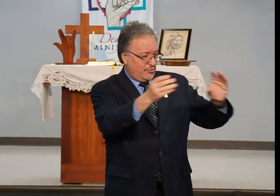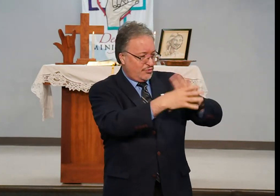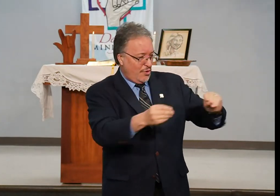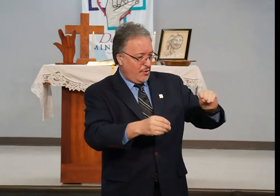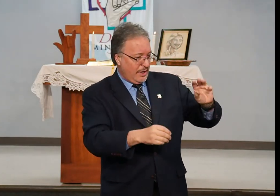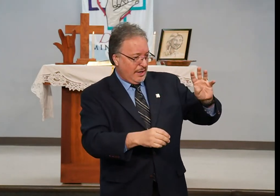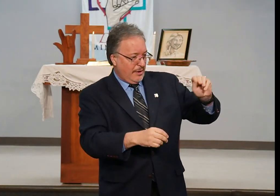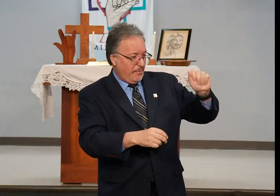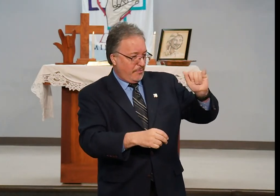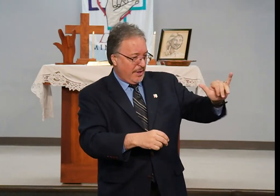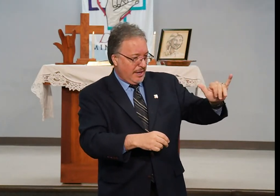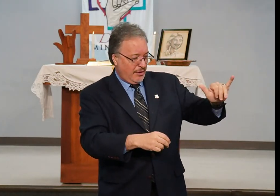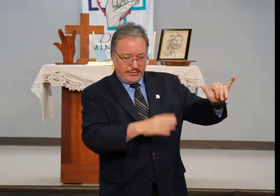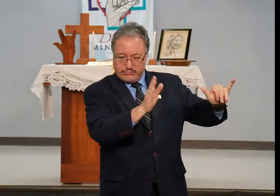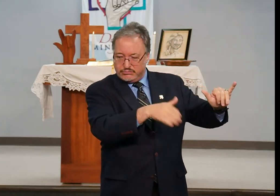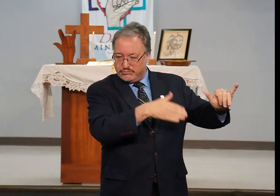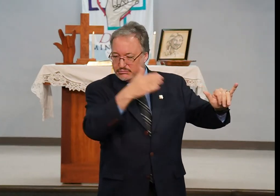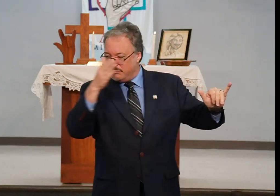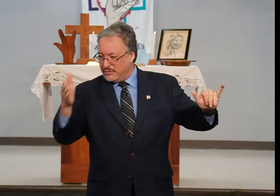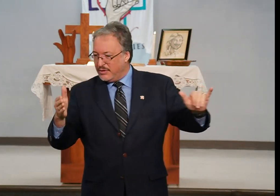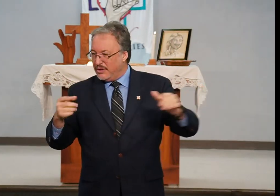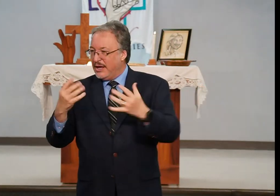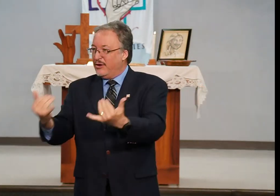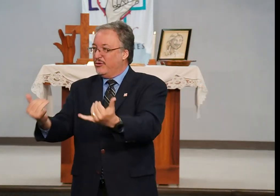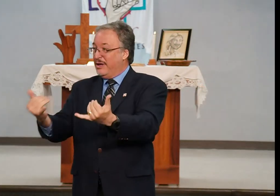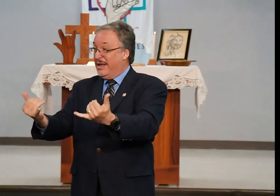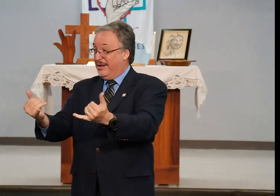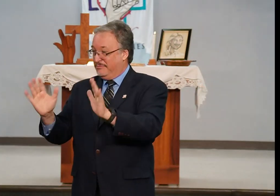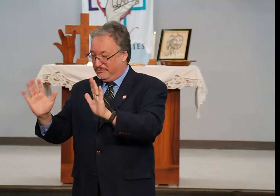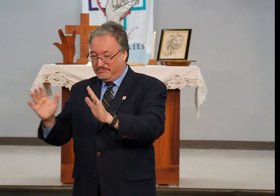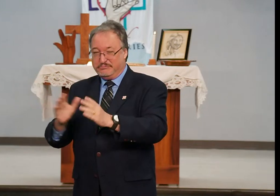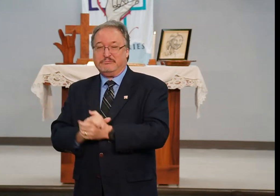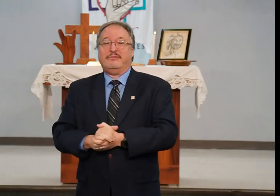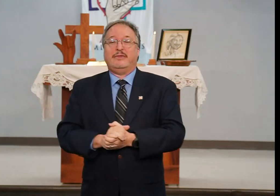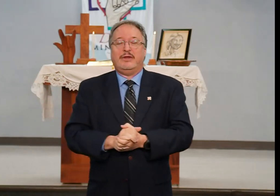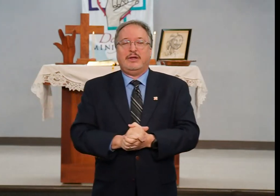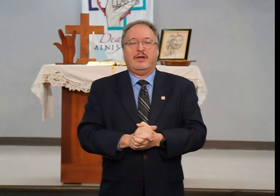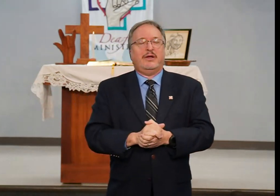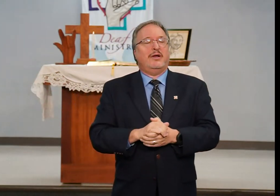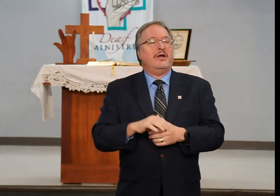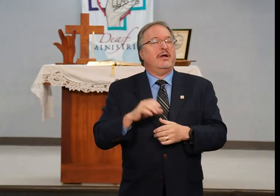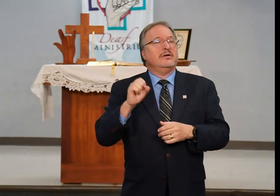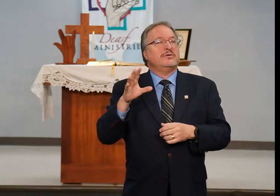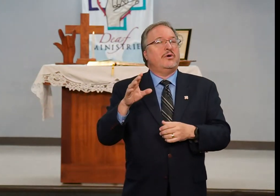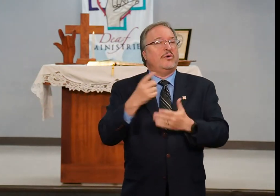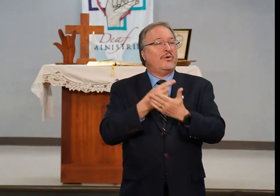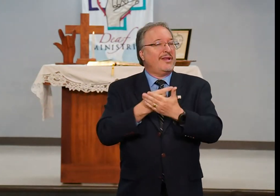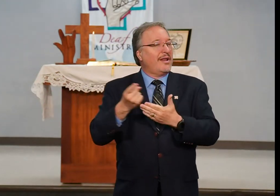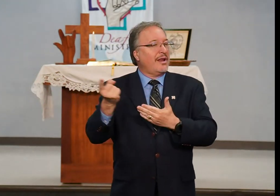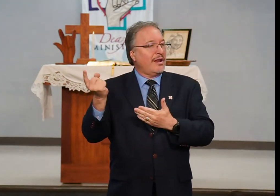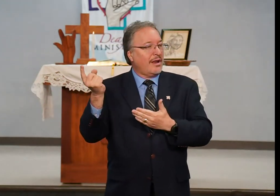In thinking through this passage about Mary Magdalene and what that looks like in our world today,